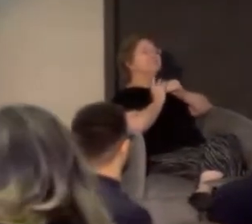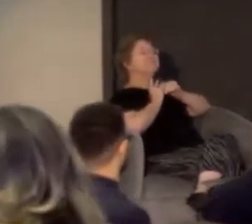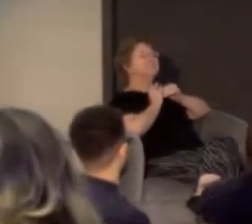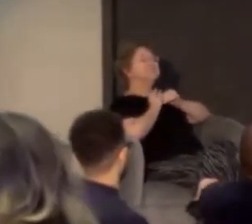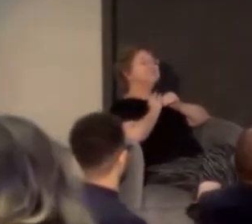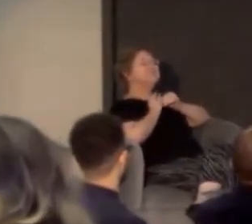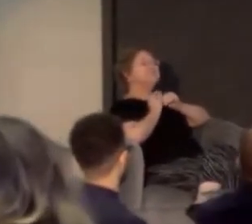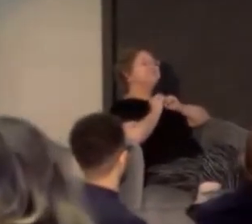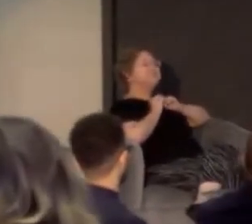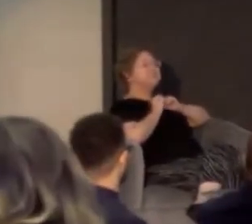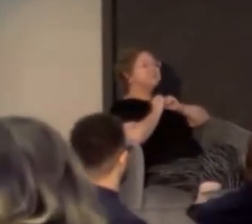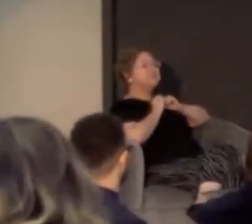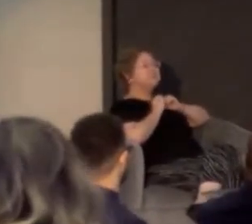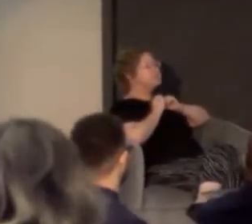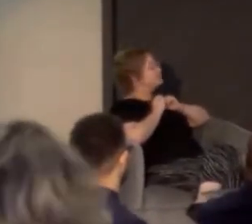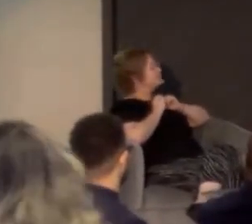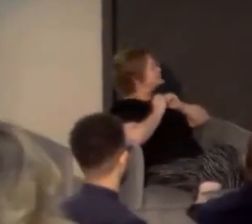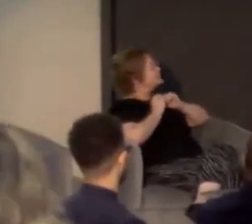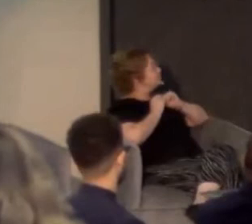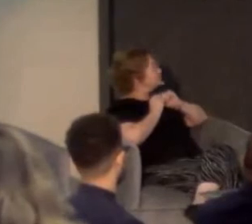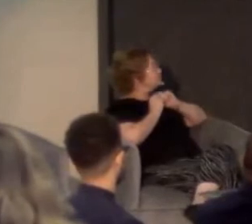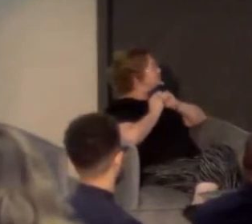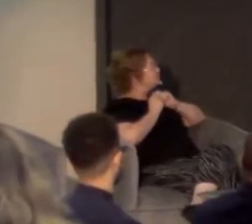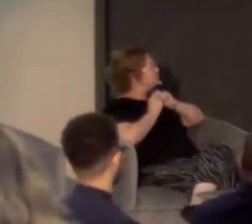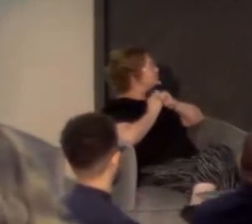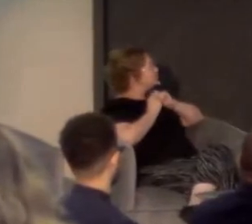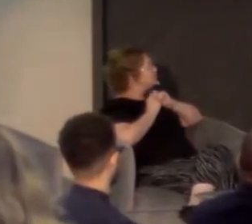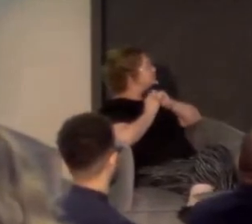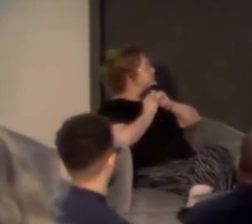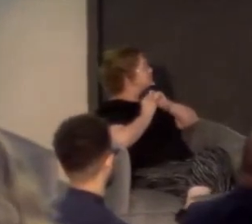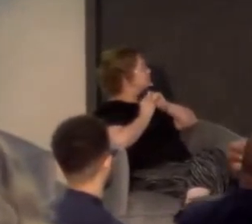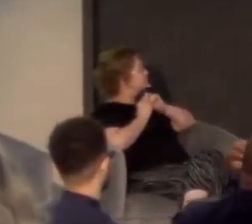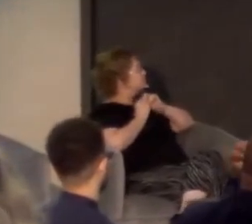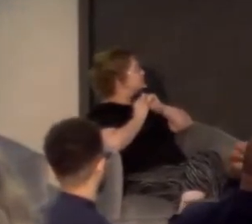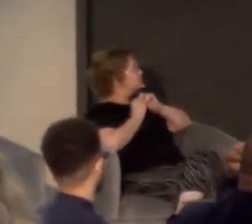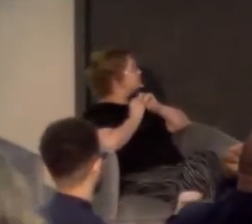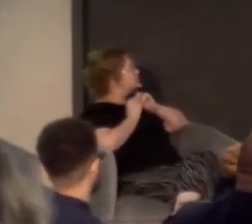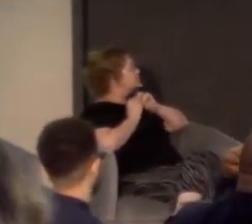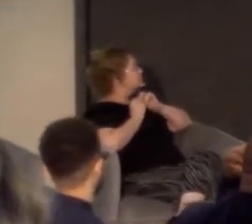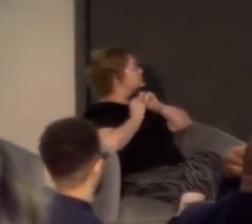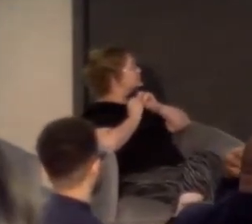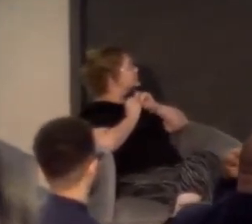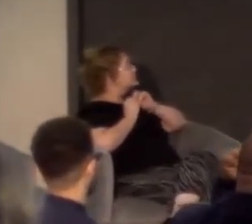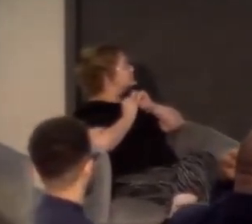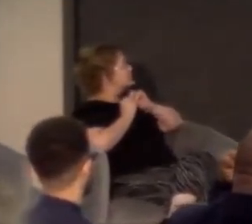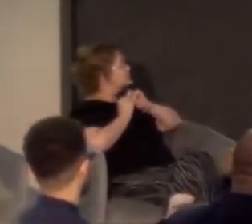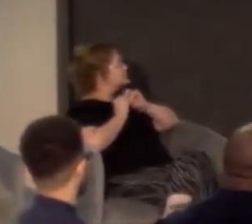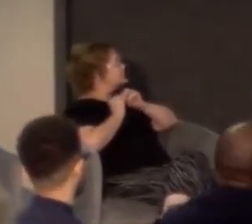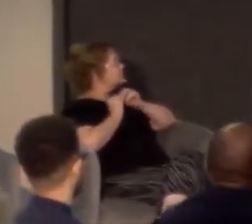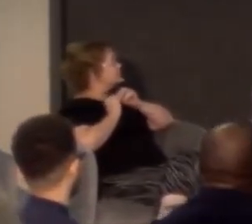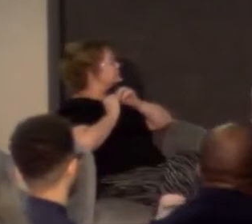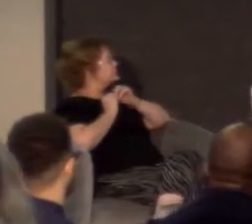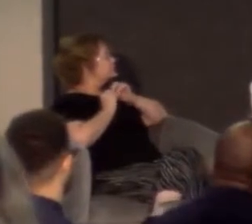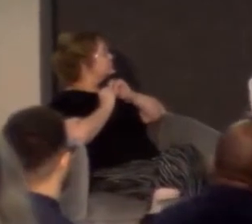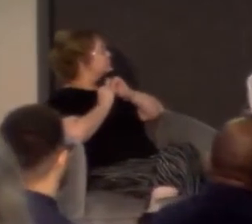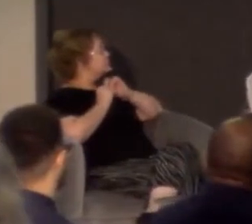Then I'm going to ask all four of our panel members to answer the question that our keynote speaker gave